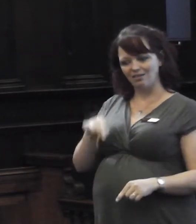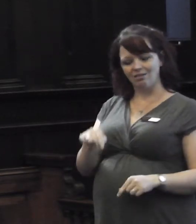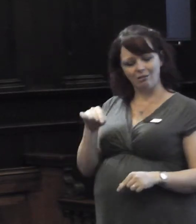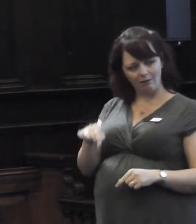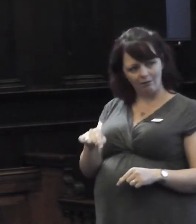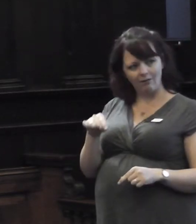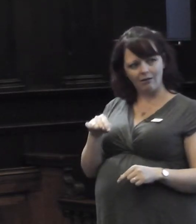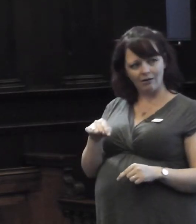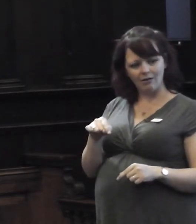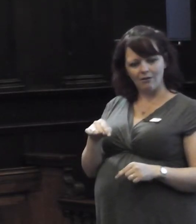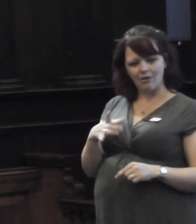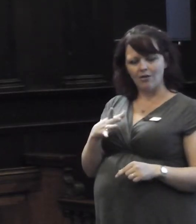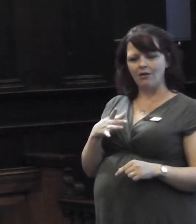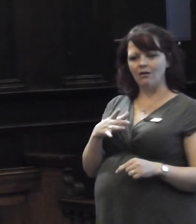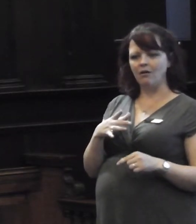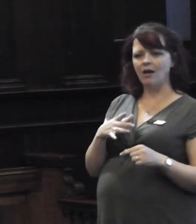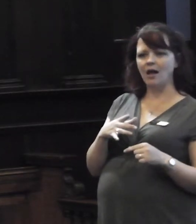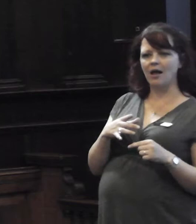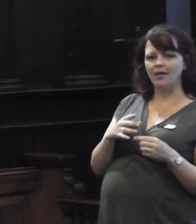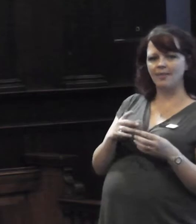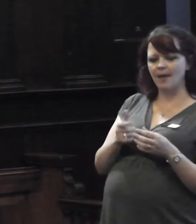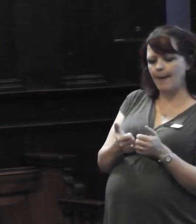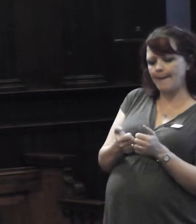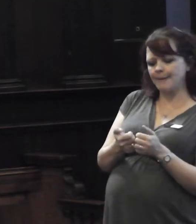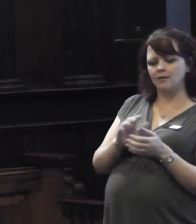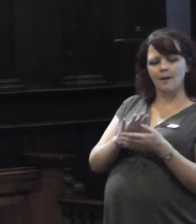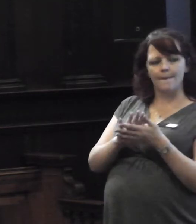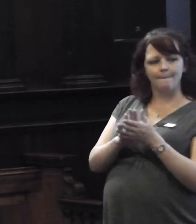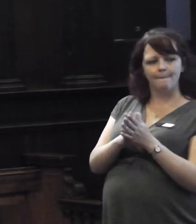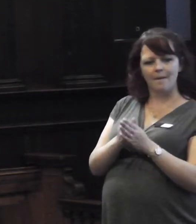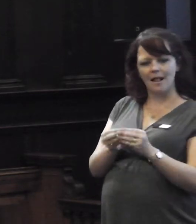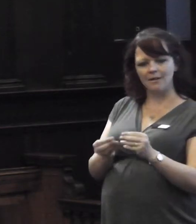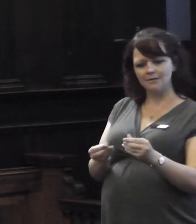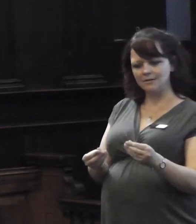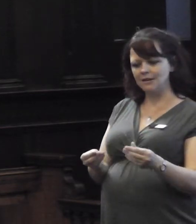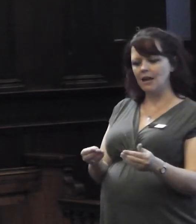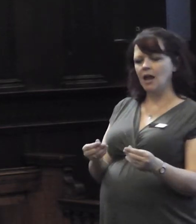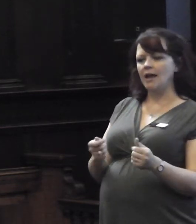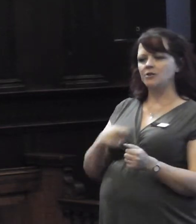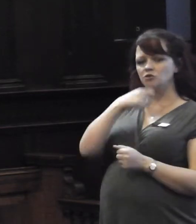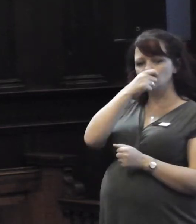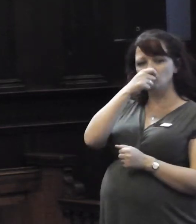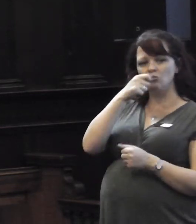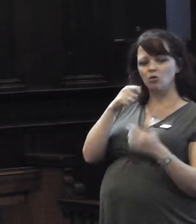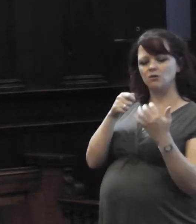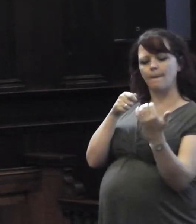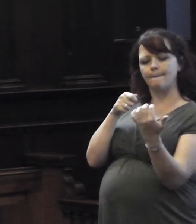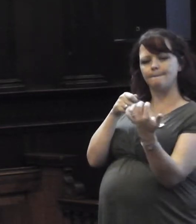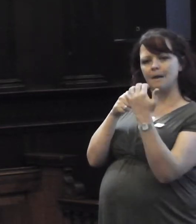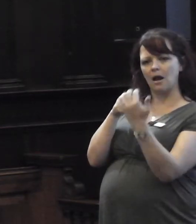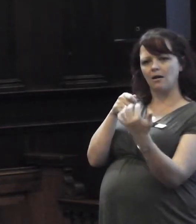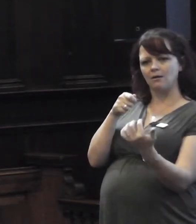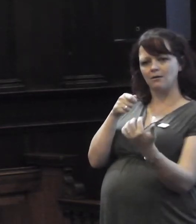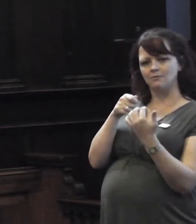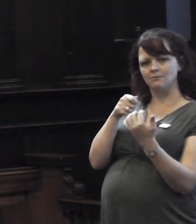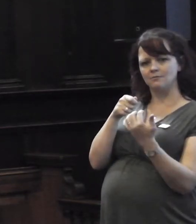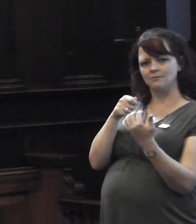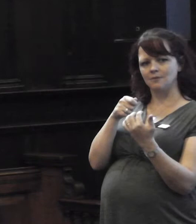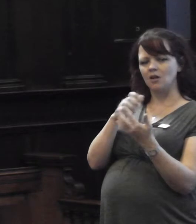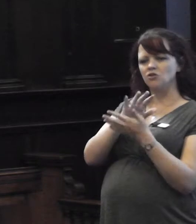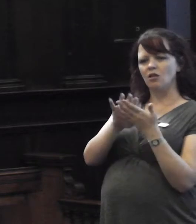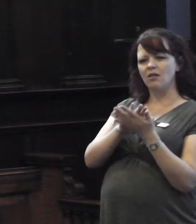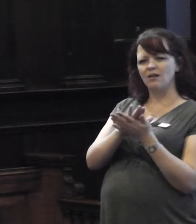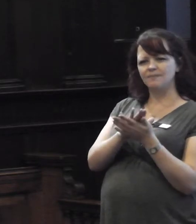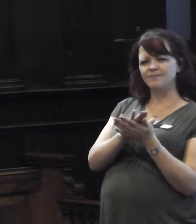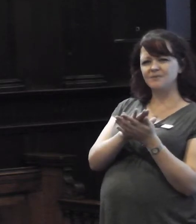course, would be suitable for melting into the back of a toothbrush, as two parallel strips